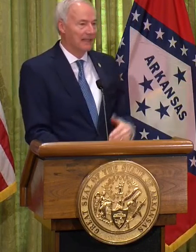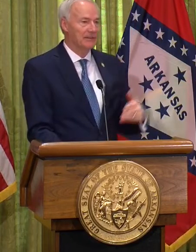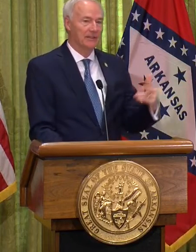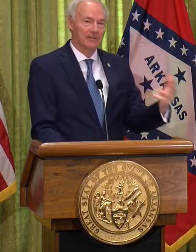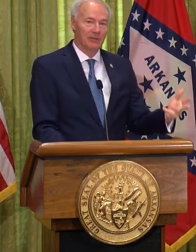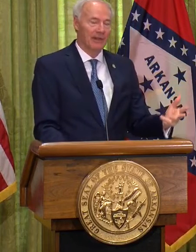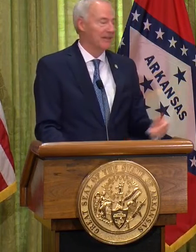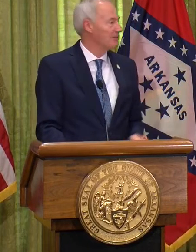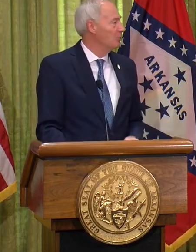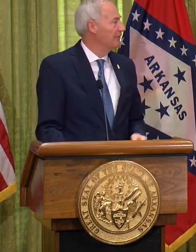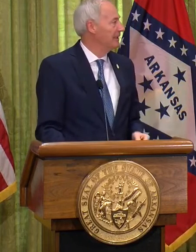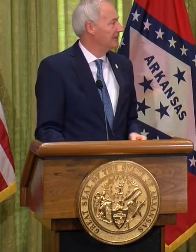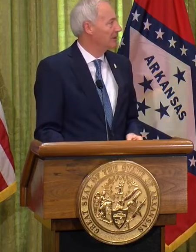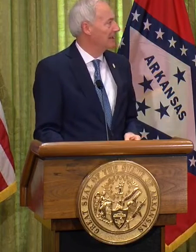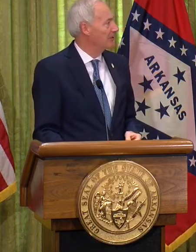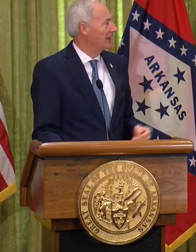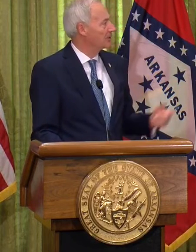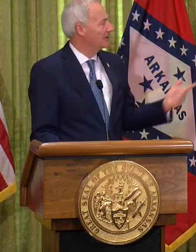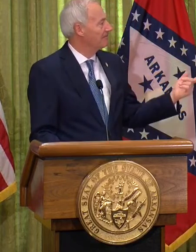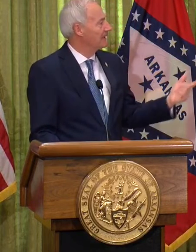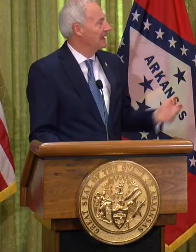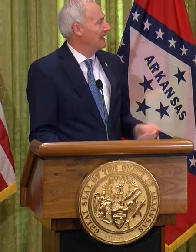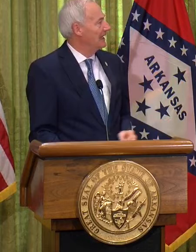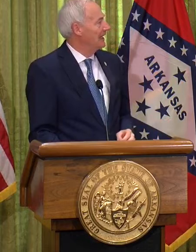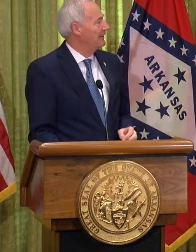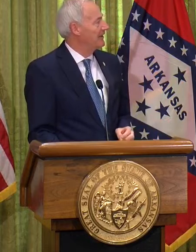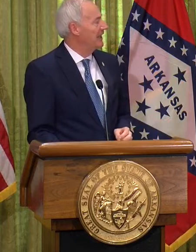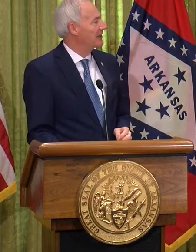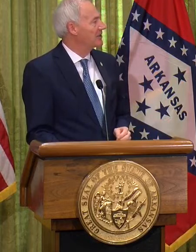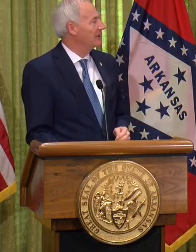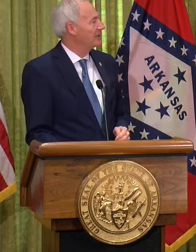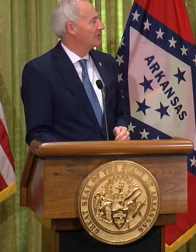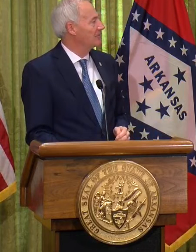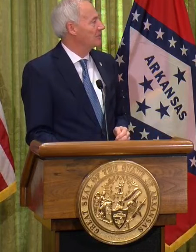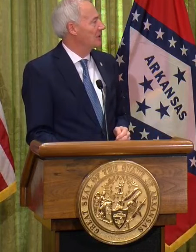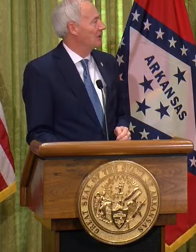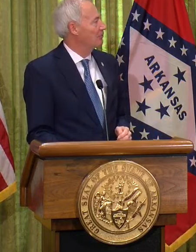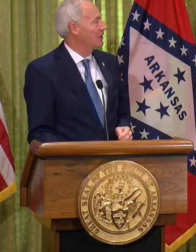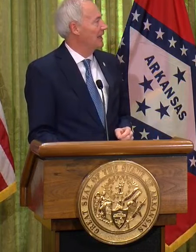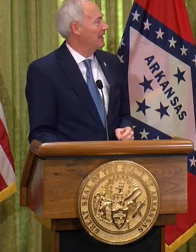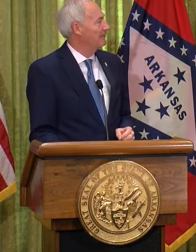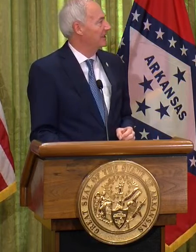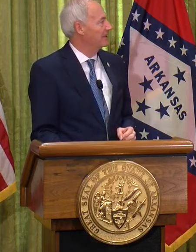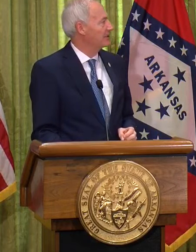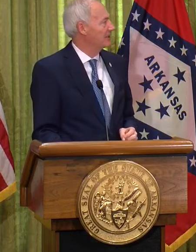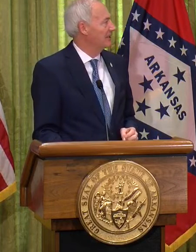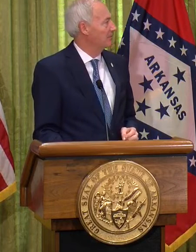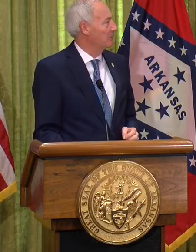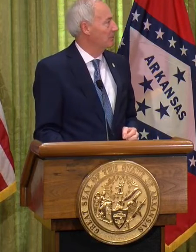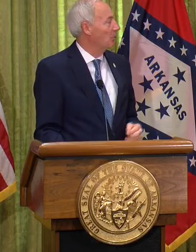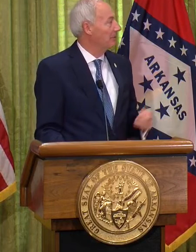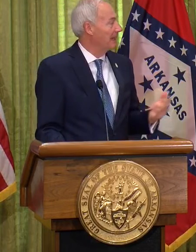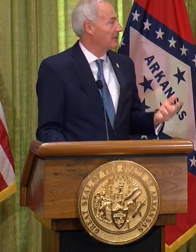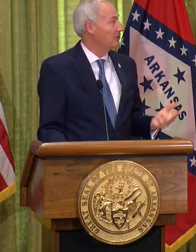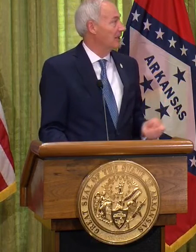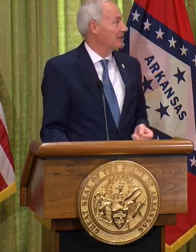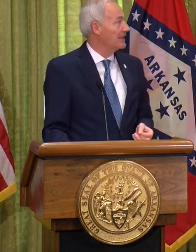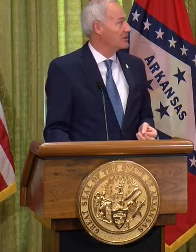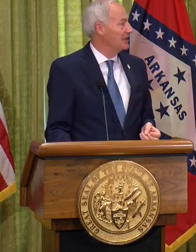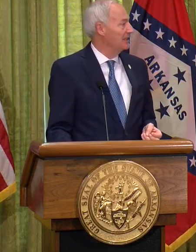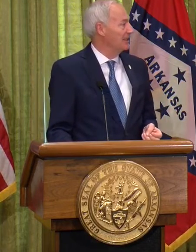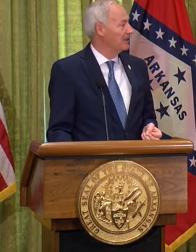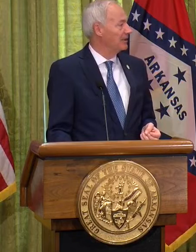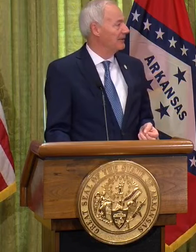our height, so that is moving in the right direction. And then the next chart we'll have is going back to